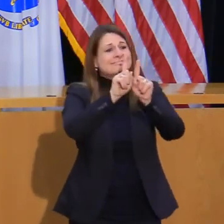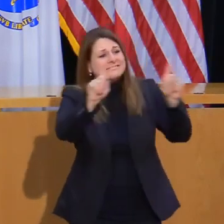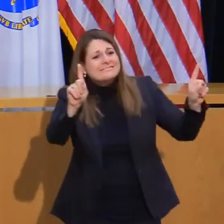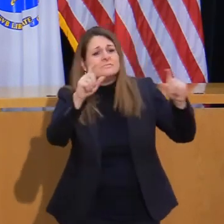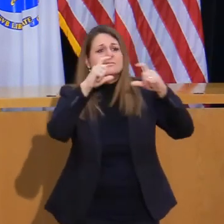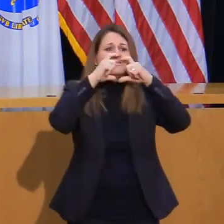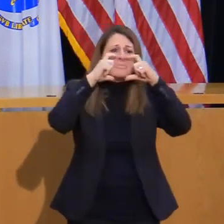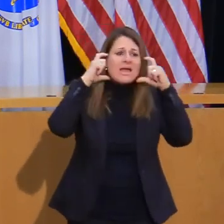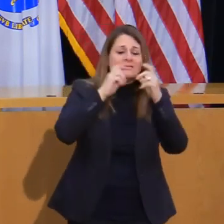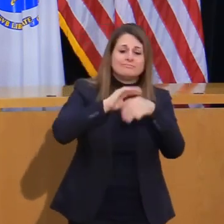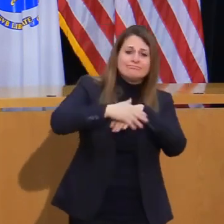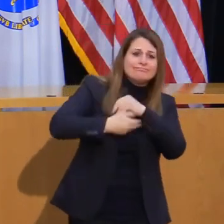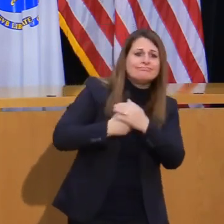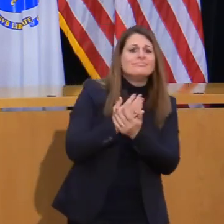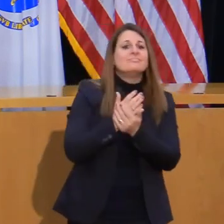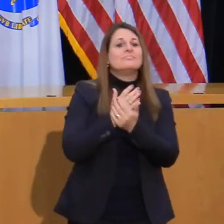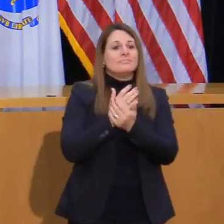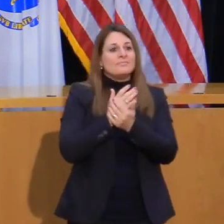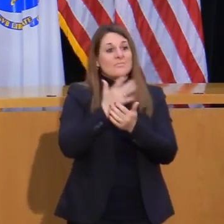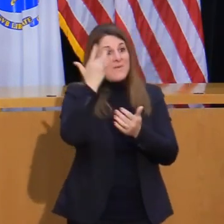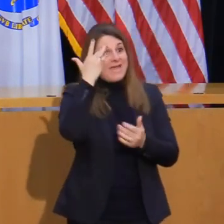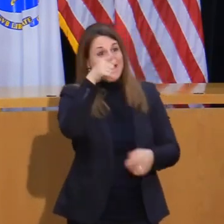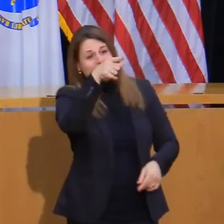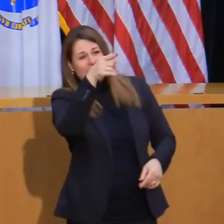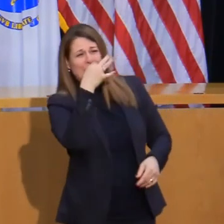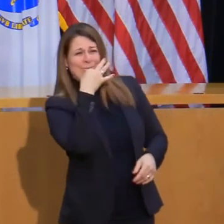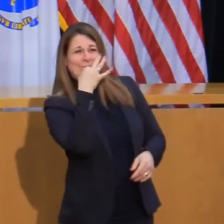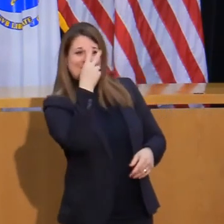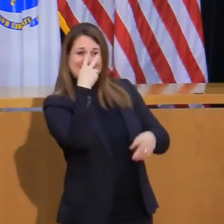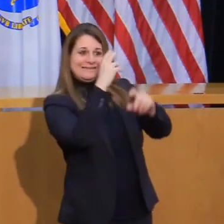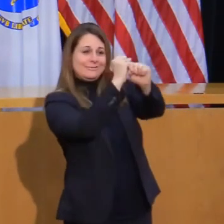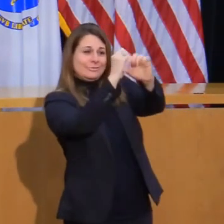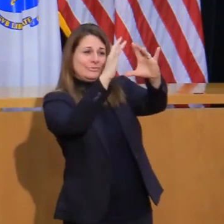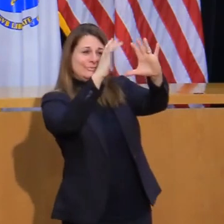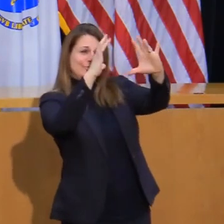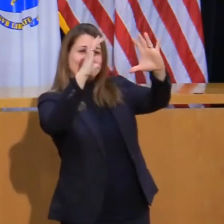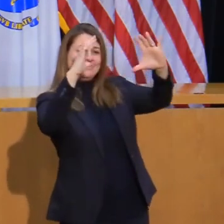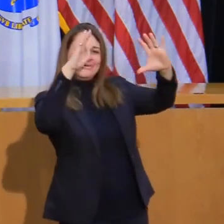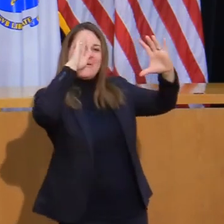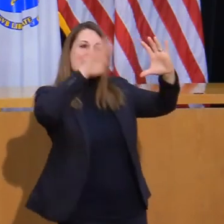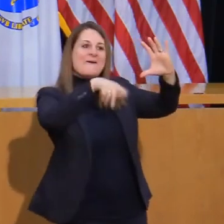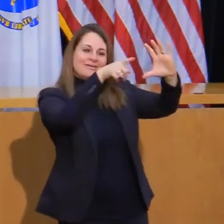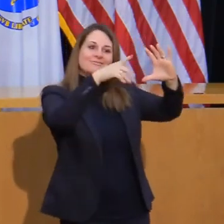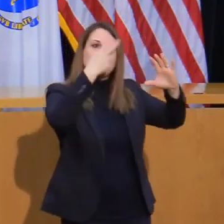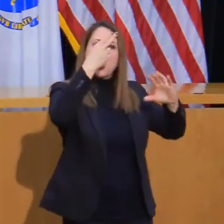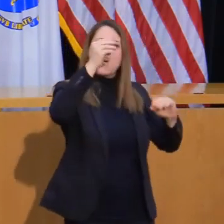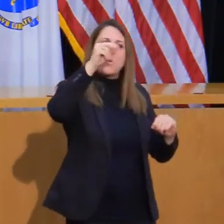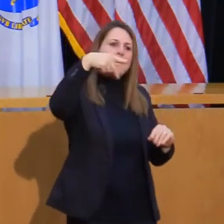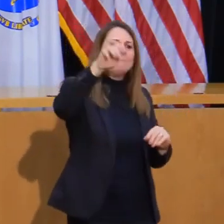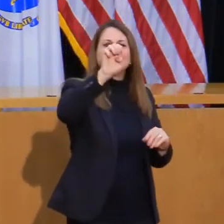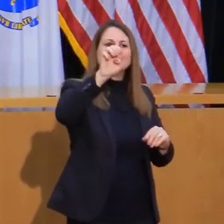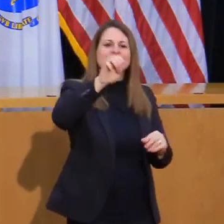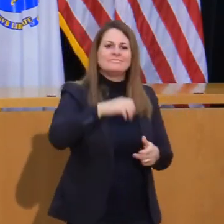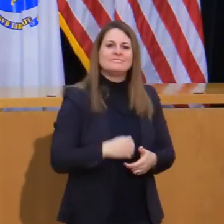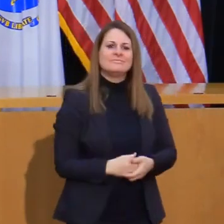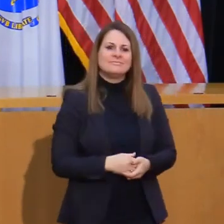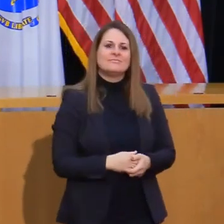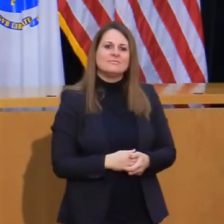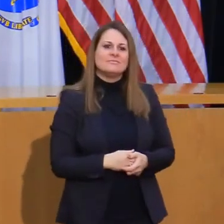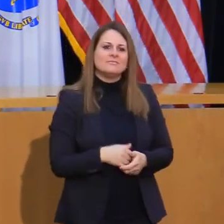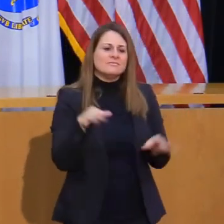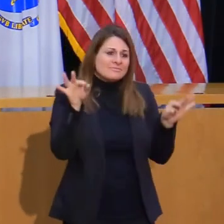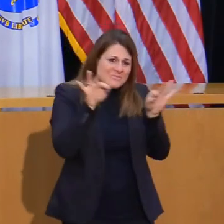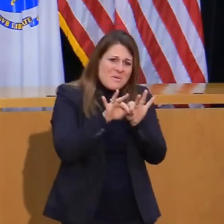ahead, there's a light at the end of this tunnel. It's critically important for people to continue to do the